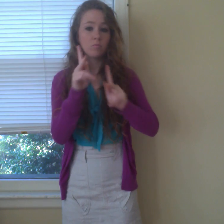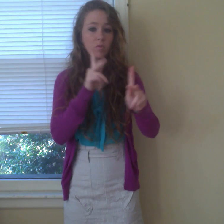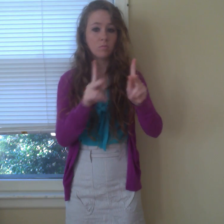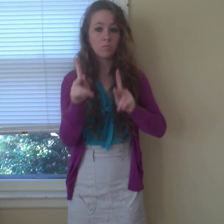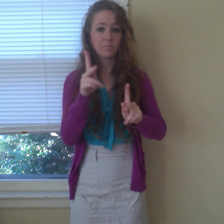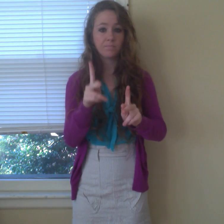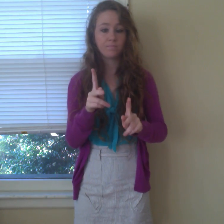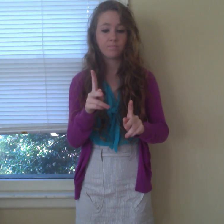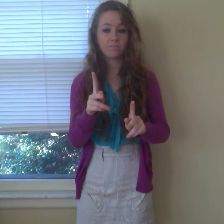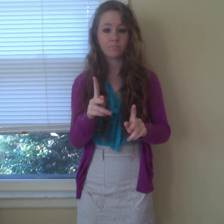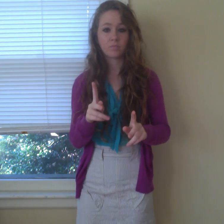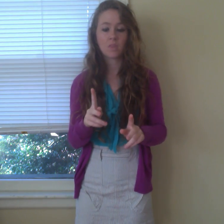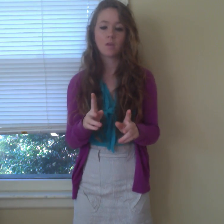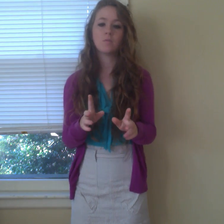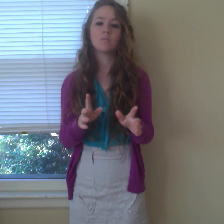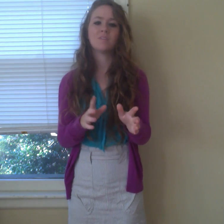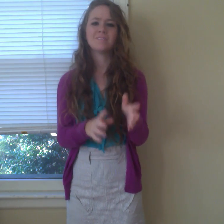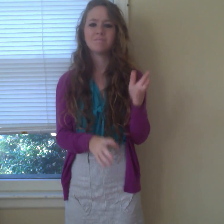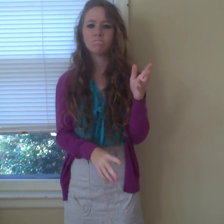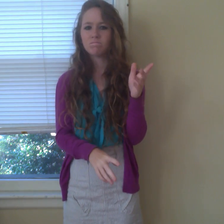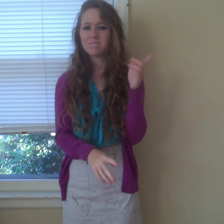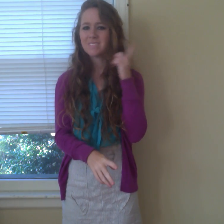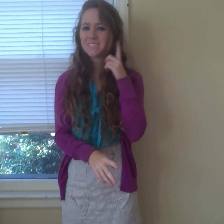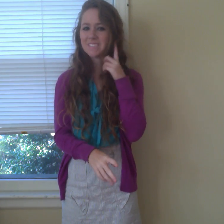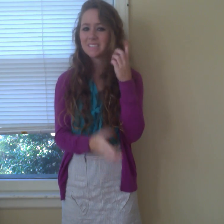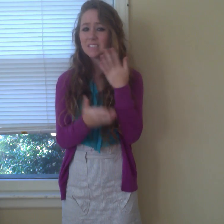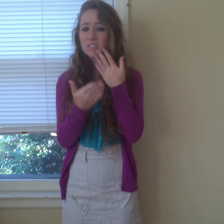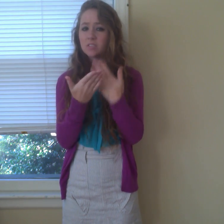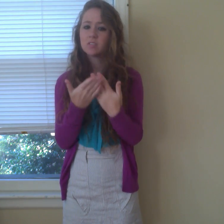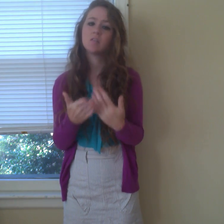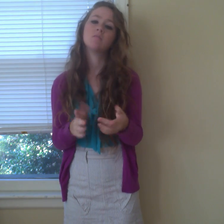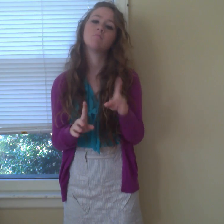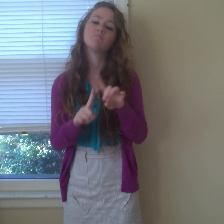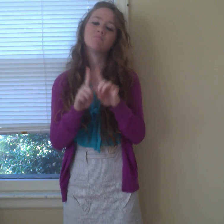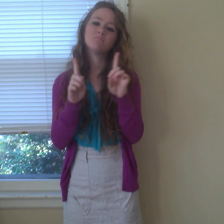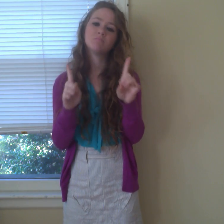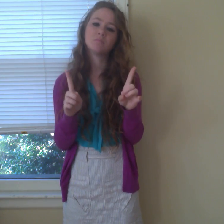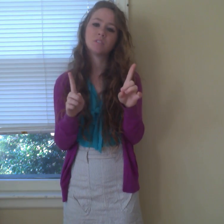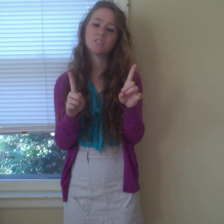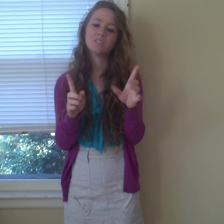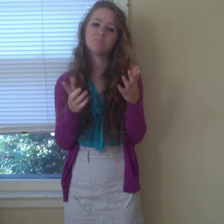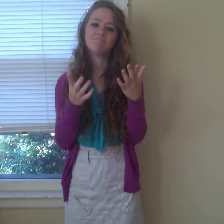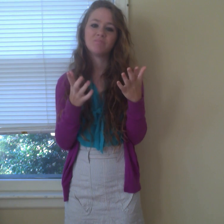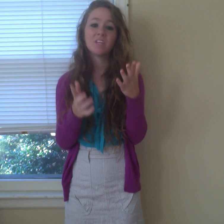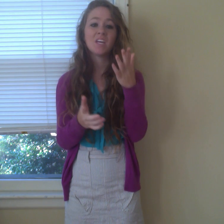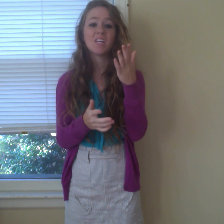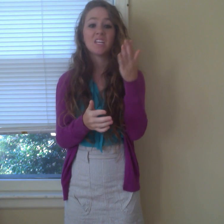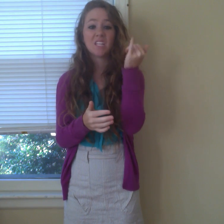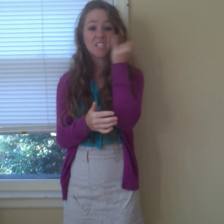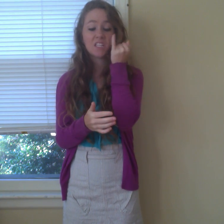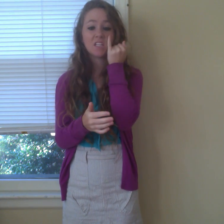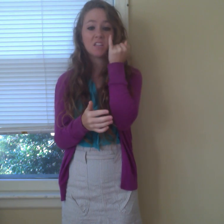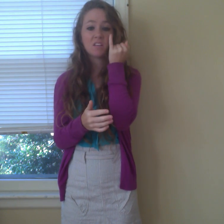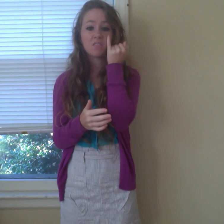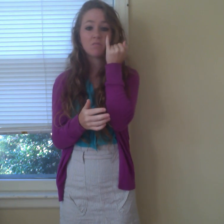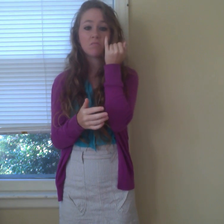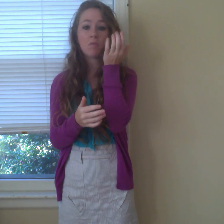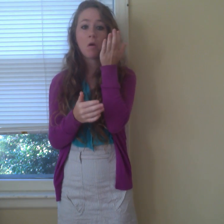sounds good, but suppose the majority decides to take away one's home, or business, or children. Obviously, there has to